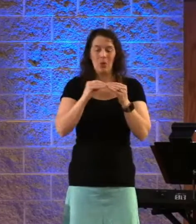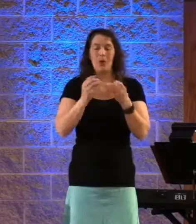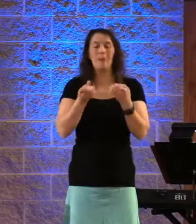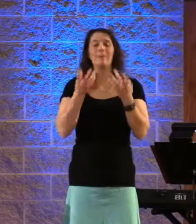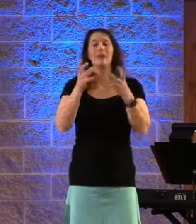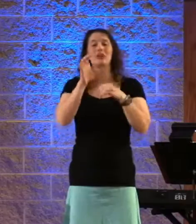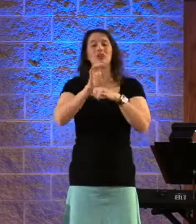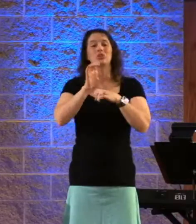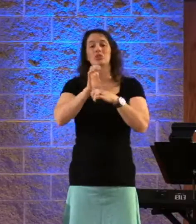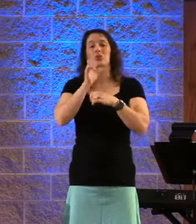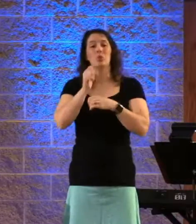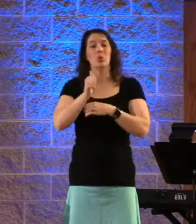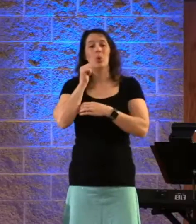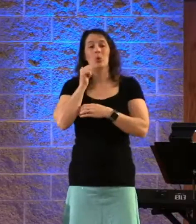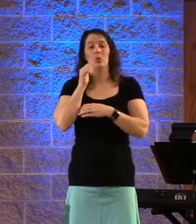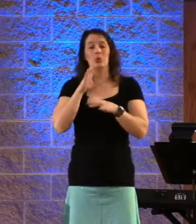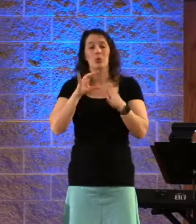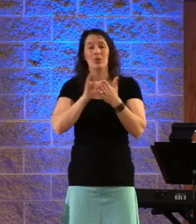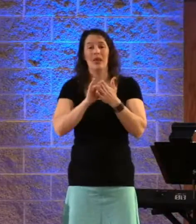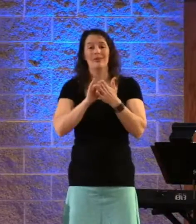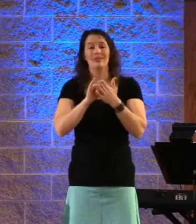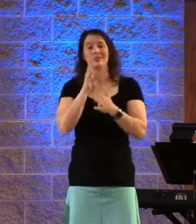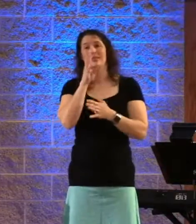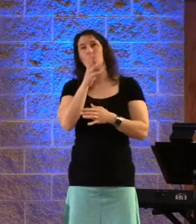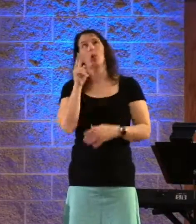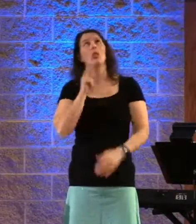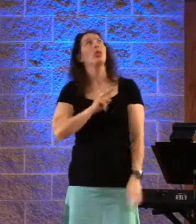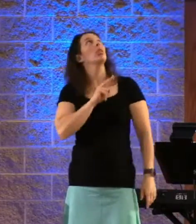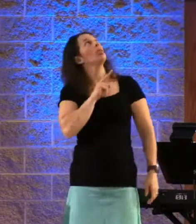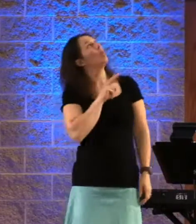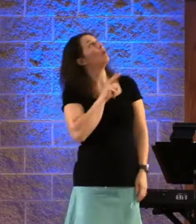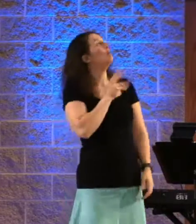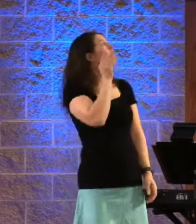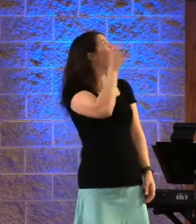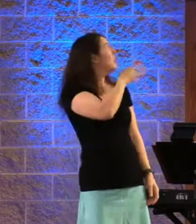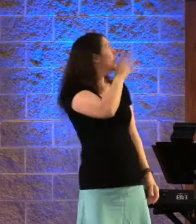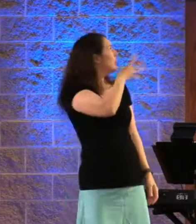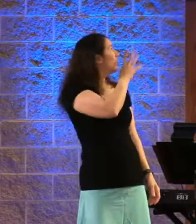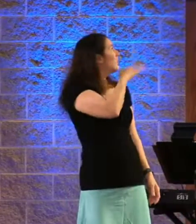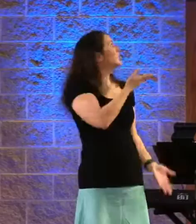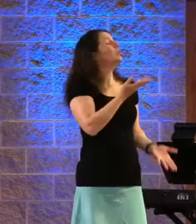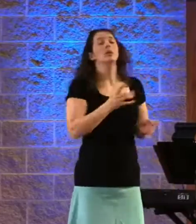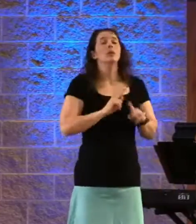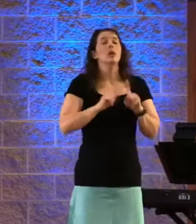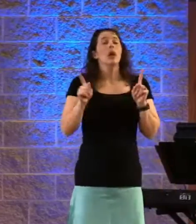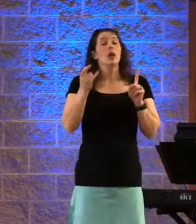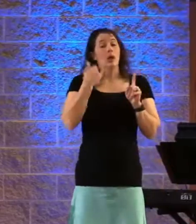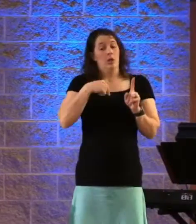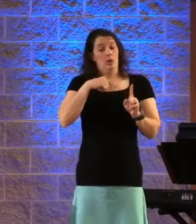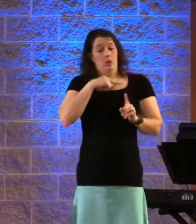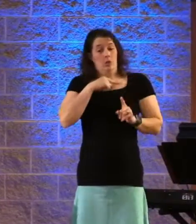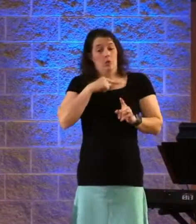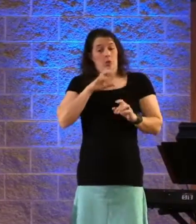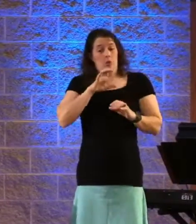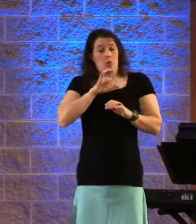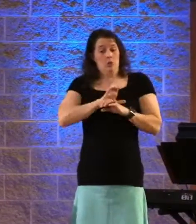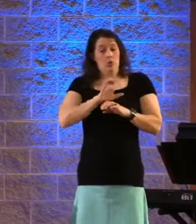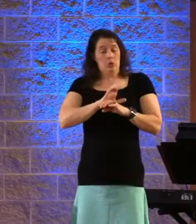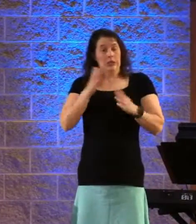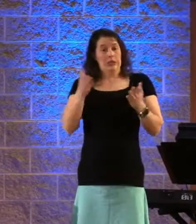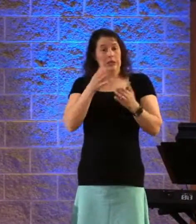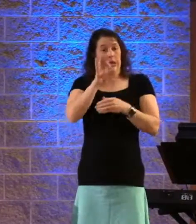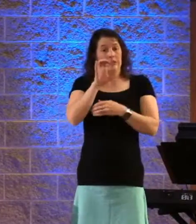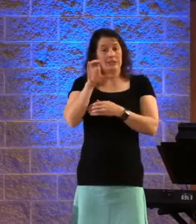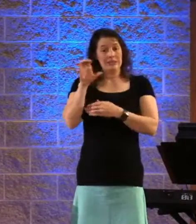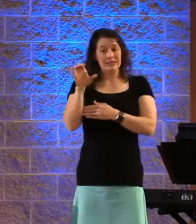churches won't do this anymore. They just look the other way. But I want to say, if we're going to be the kind of church here at Faith Community